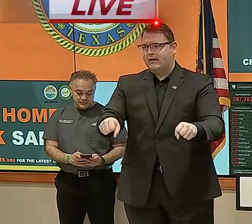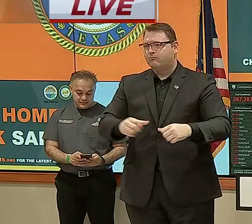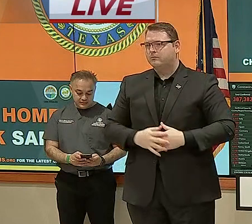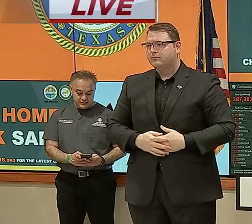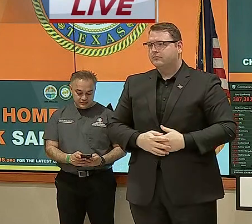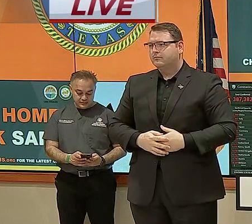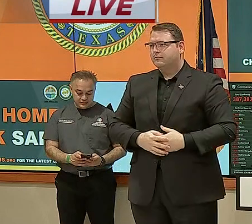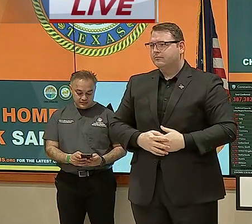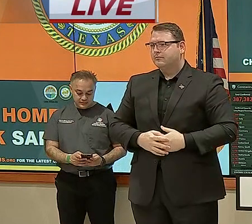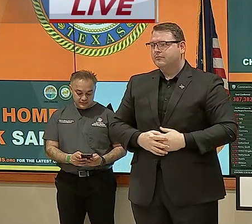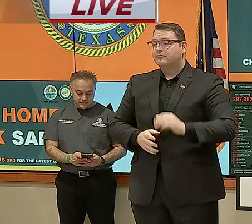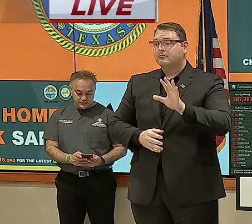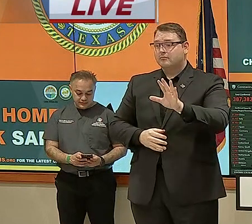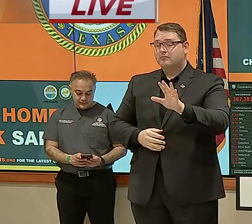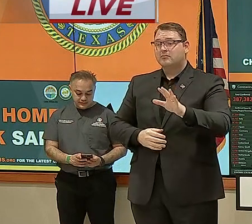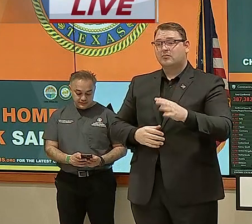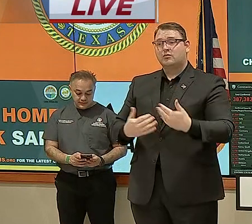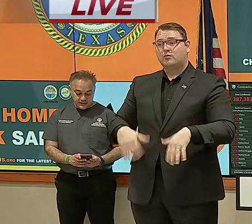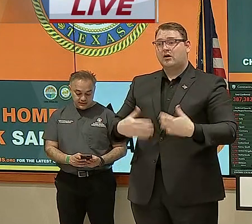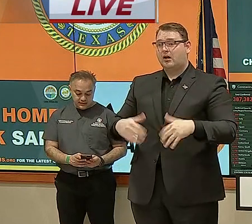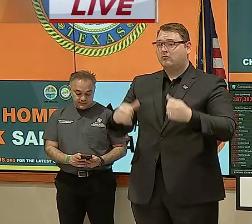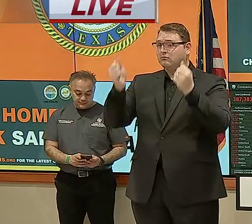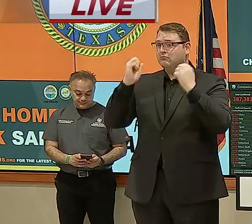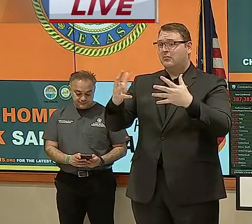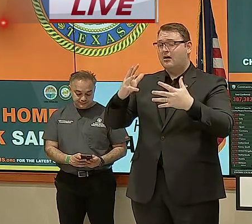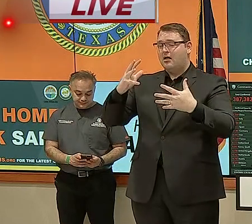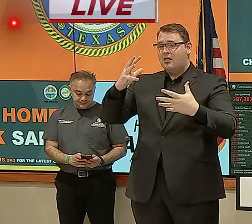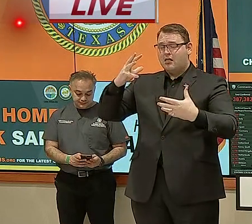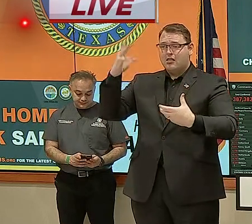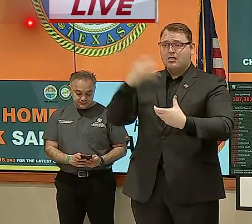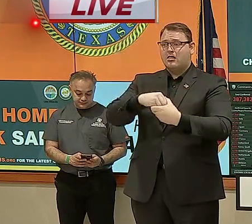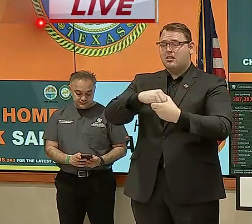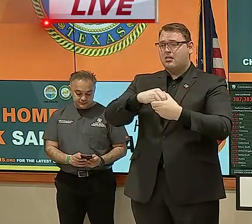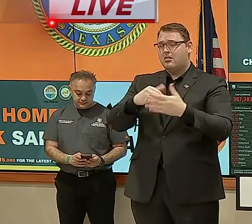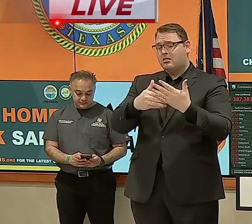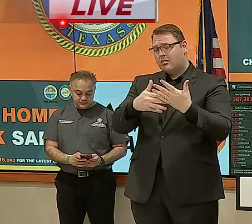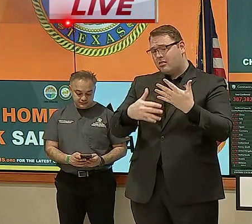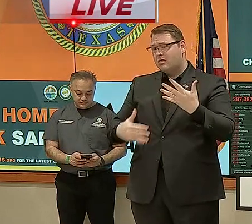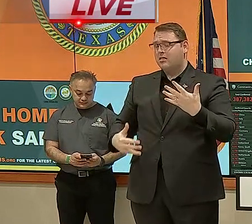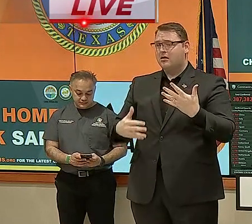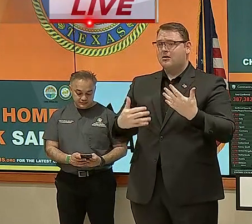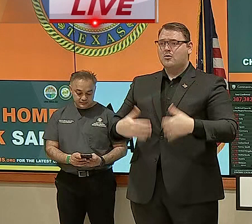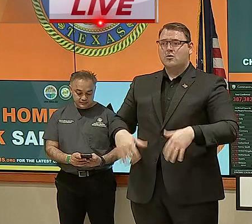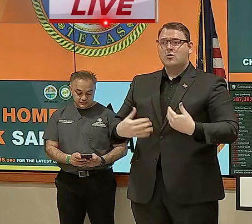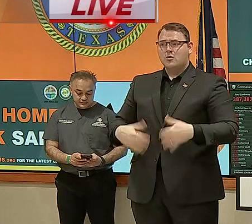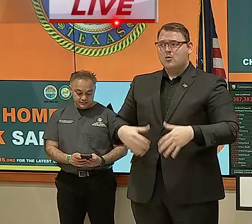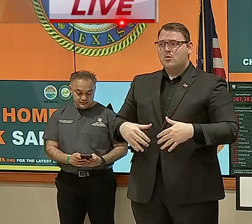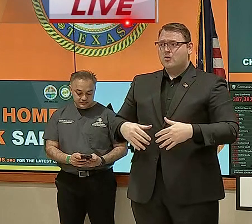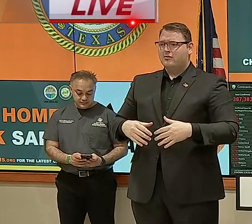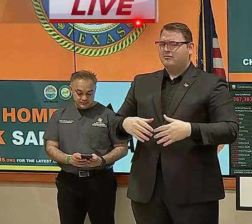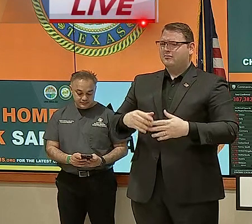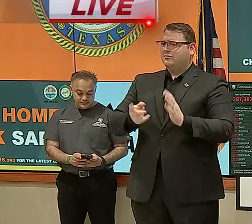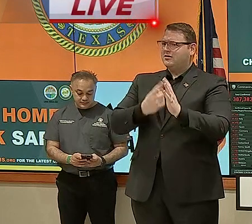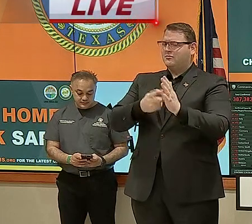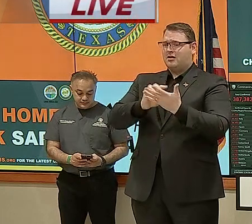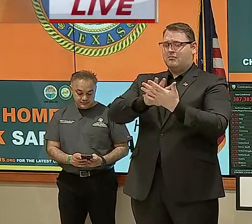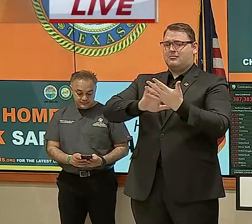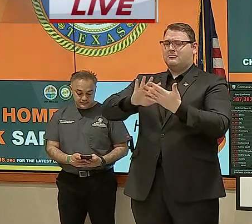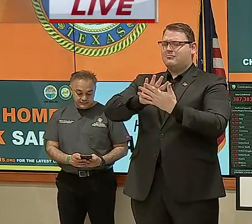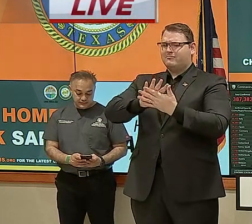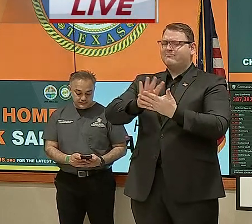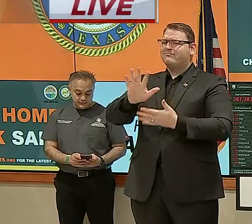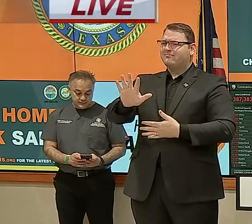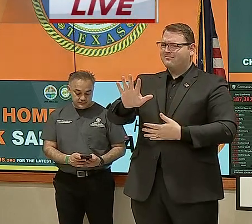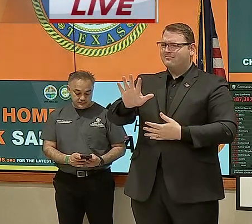complex. It is as messy. We've been working round the clock for several days to get this right.